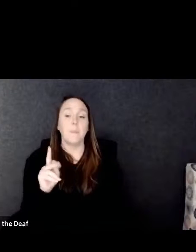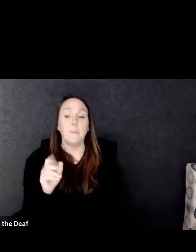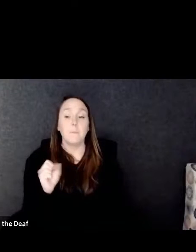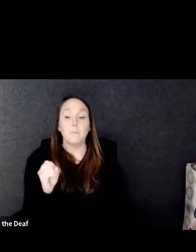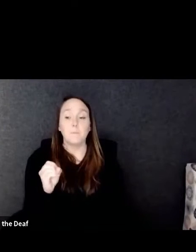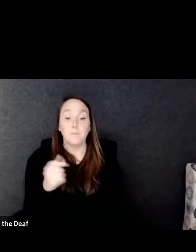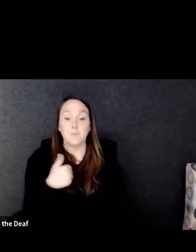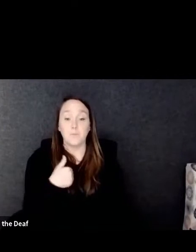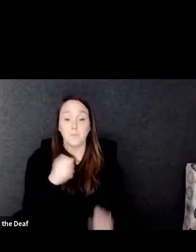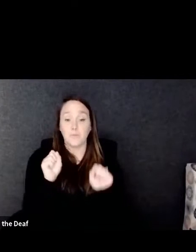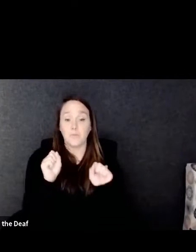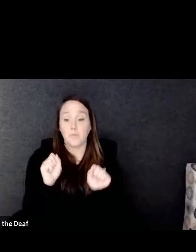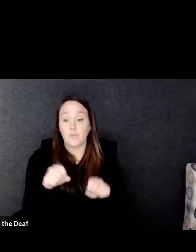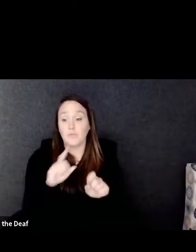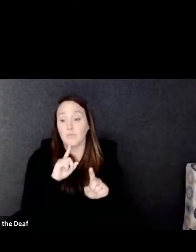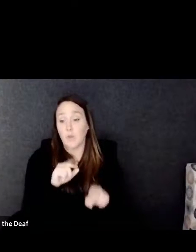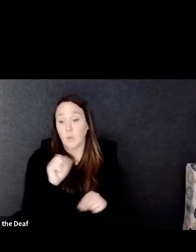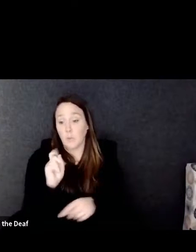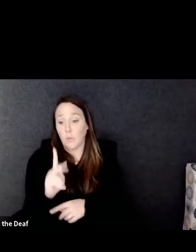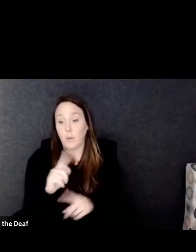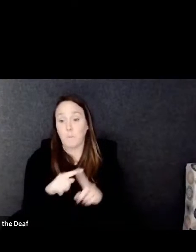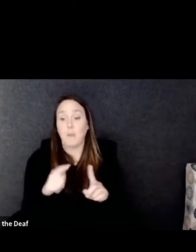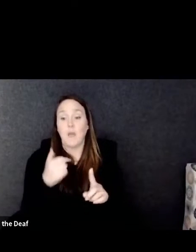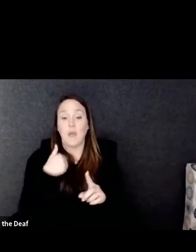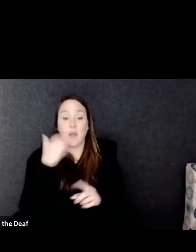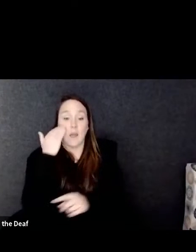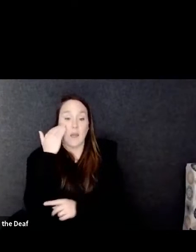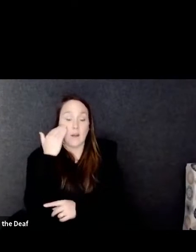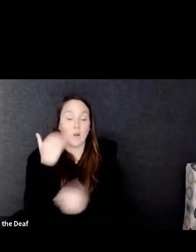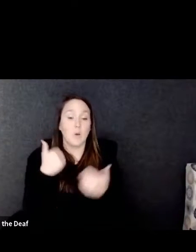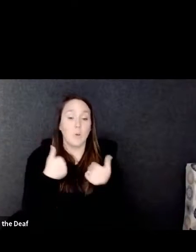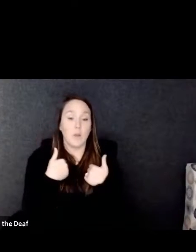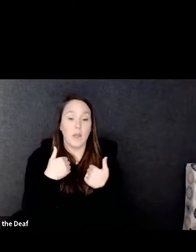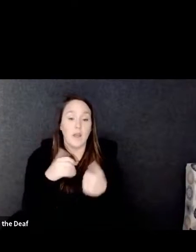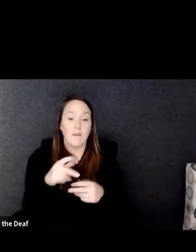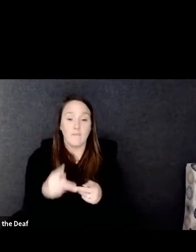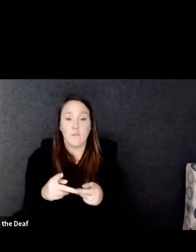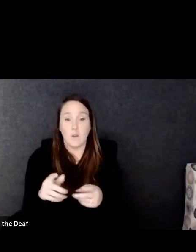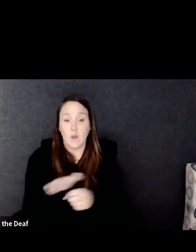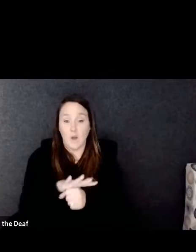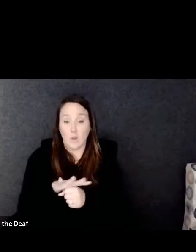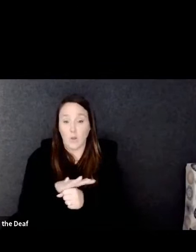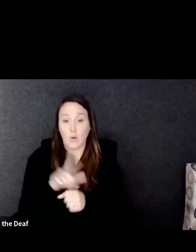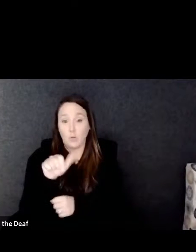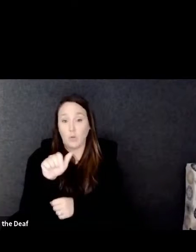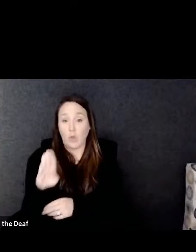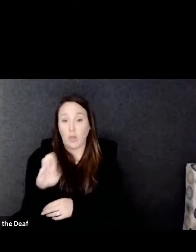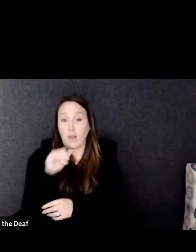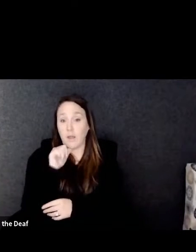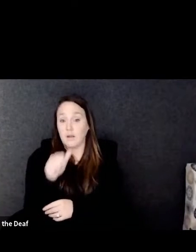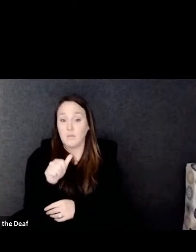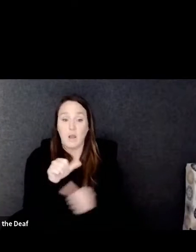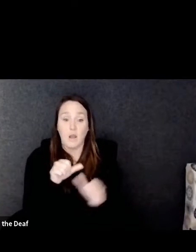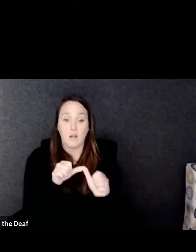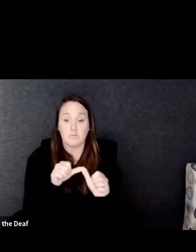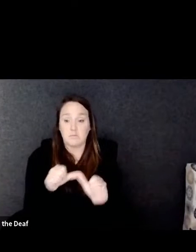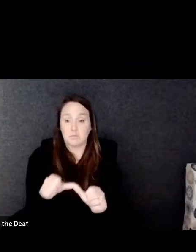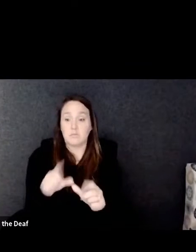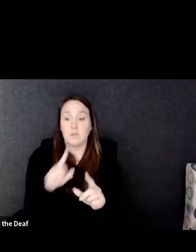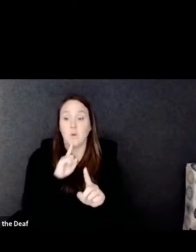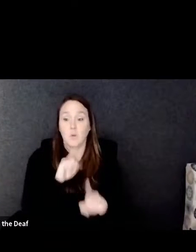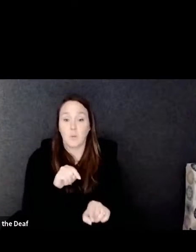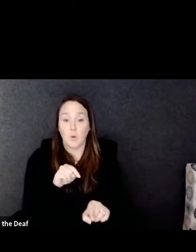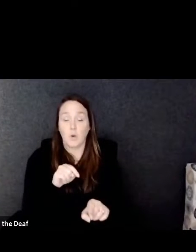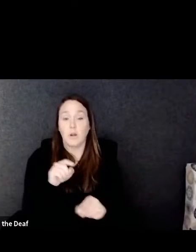So I can't get back to you, but what I do know is that we have had a local lab who was not consistently